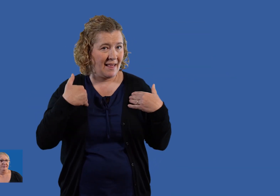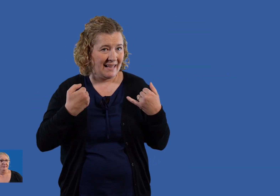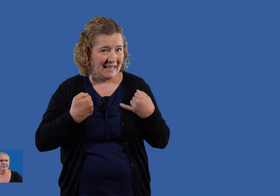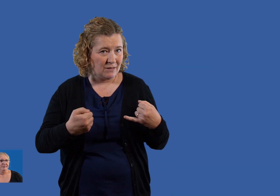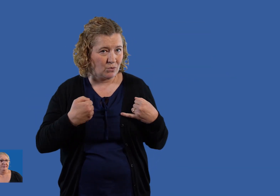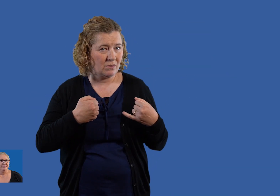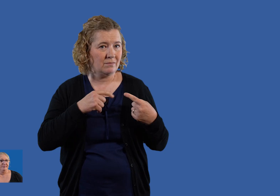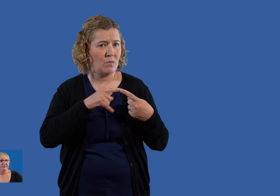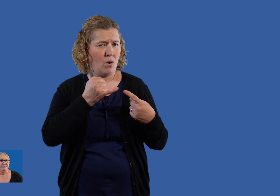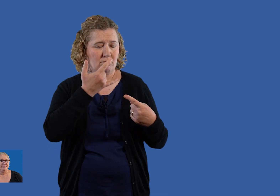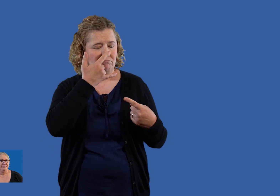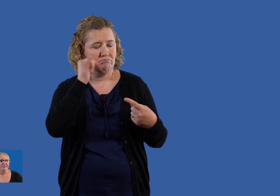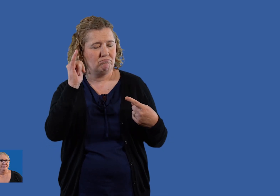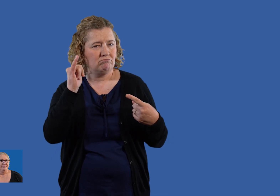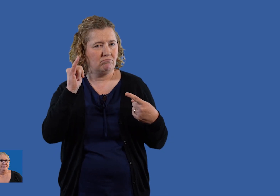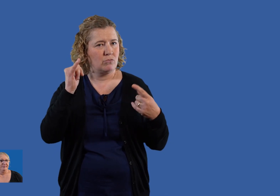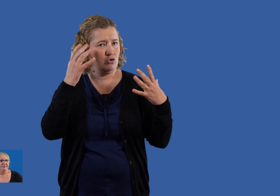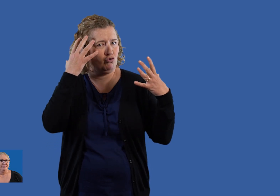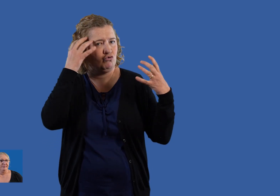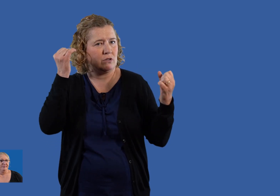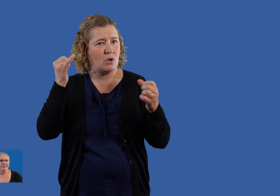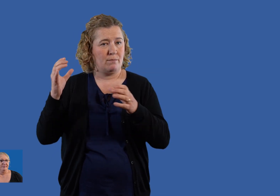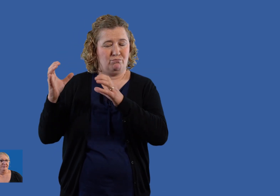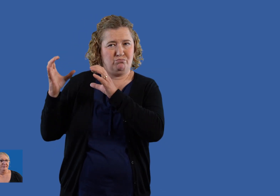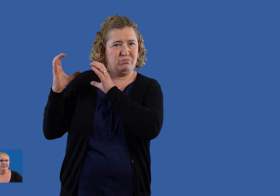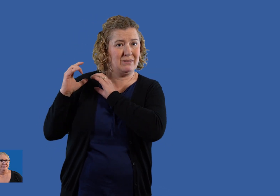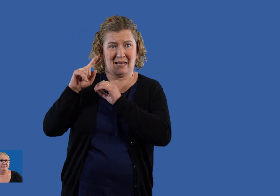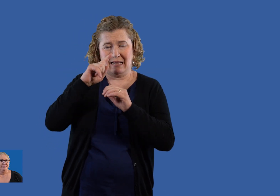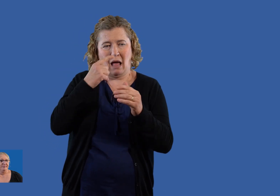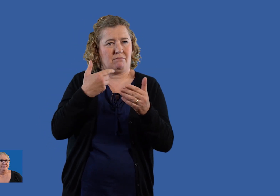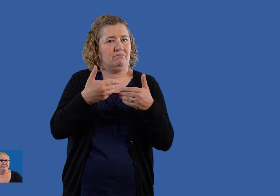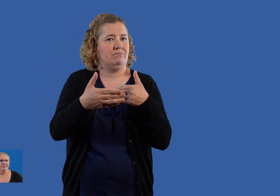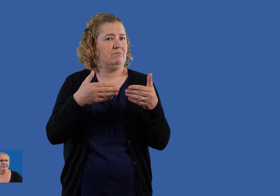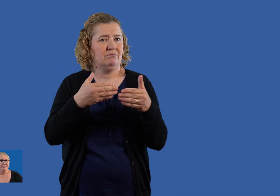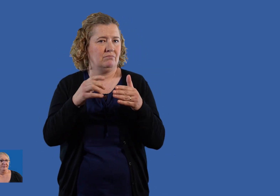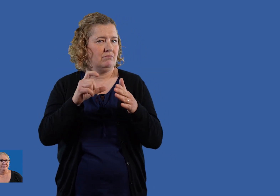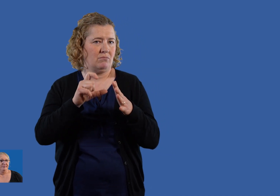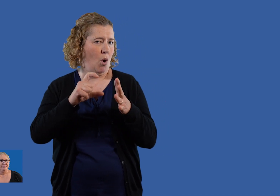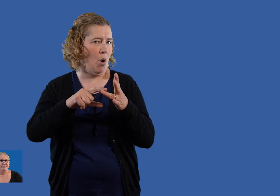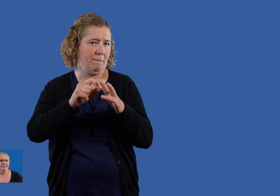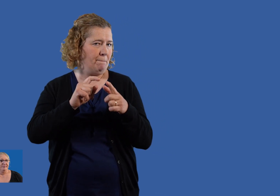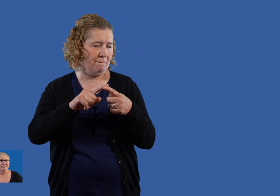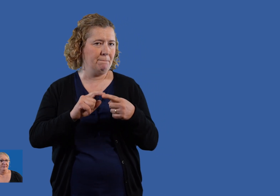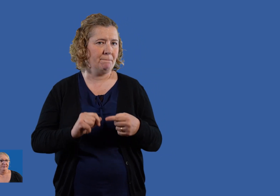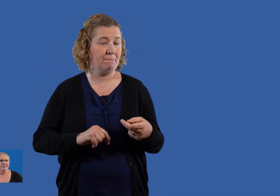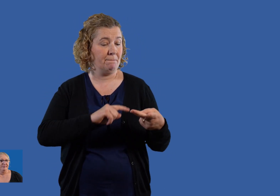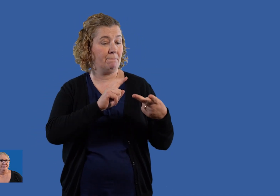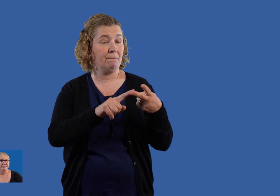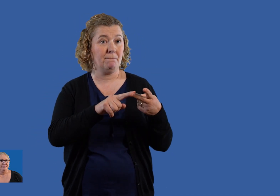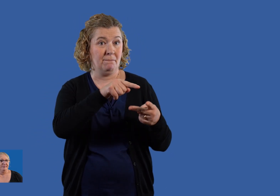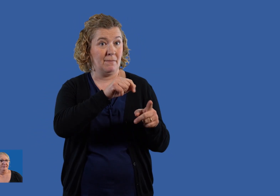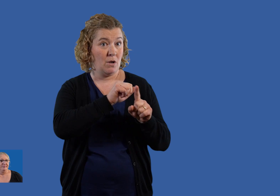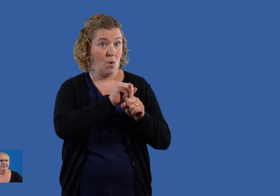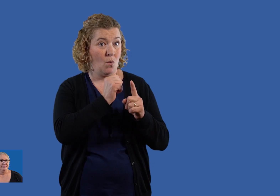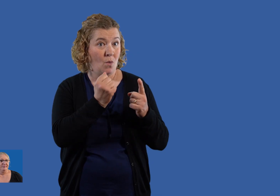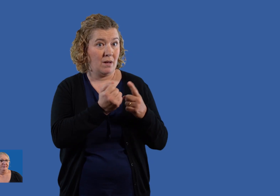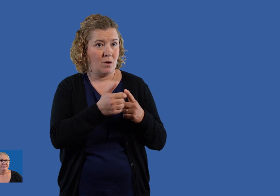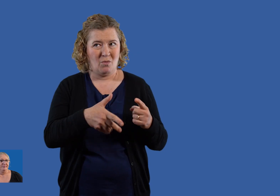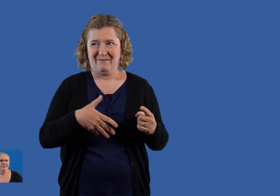mental health illness or issues including severe stress with pressure that they just can't deal with. Be in a situation where they feel that there's